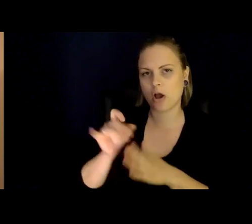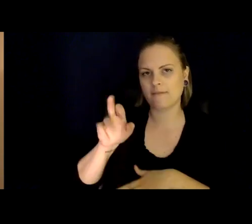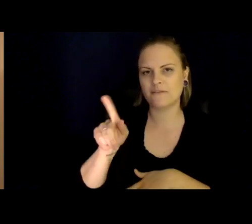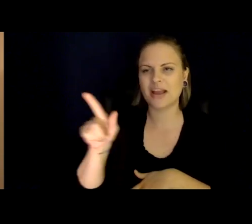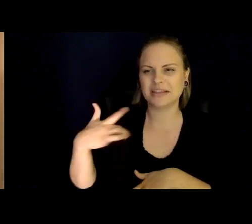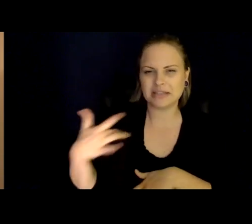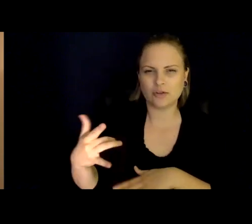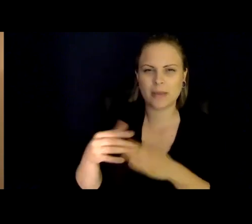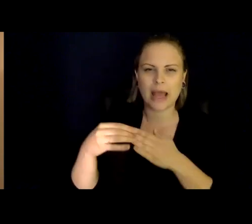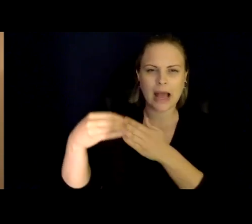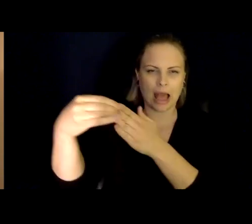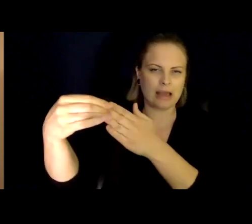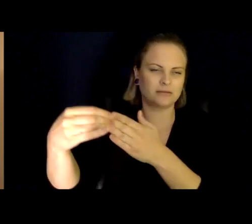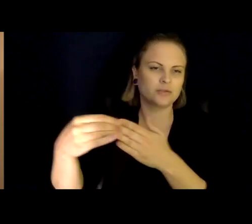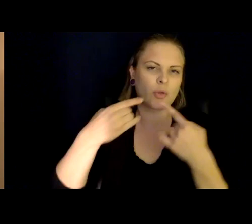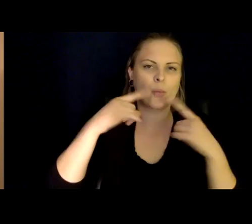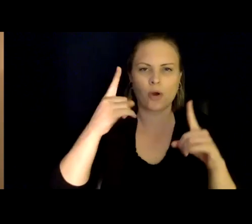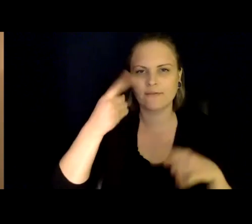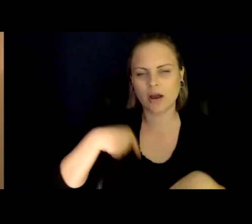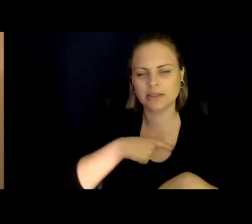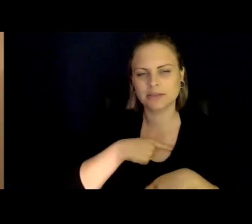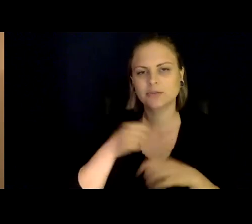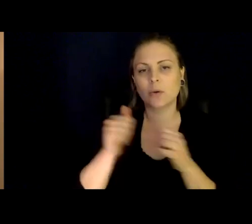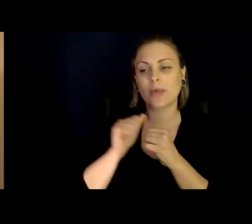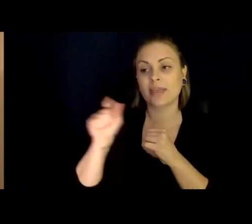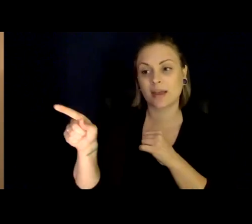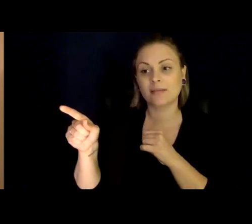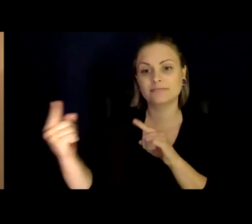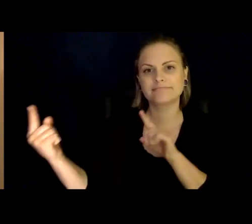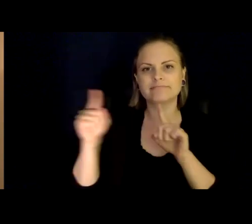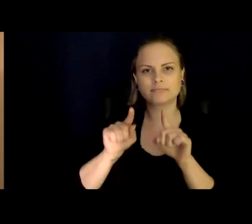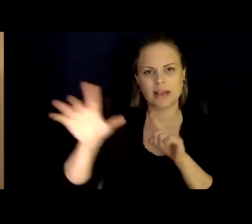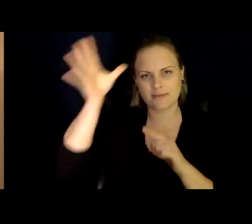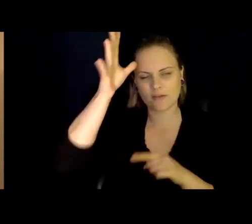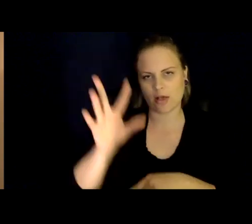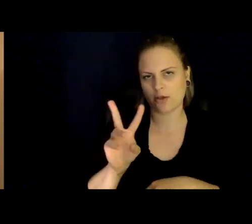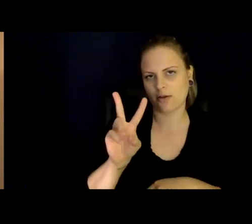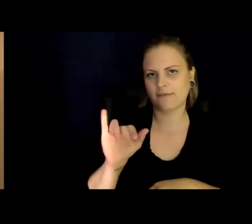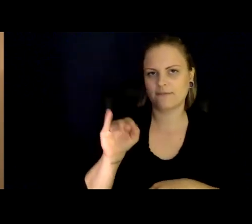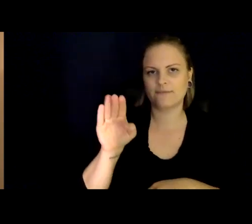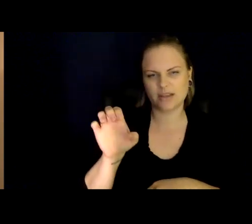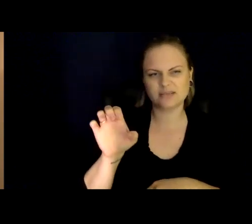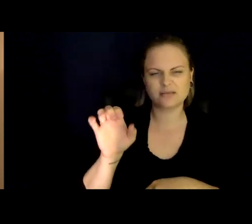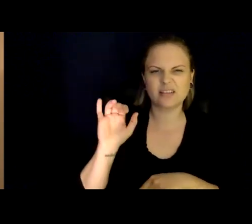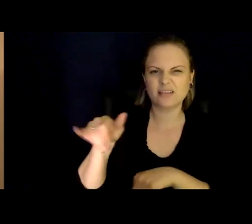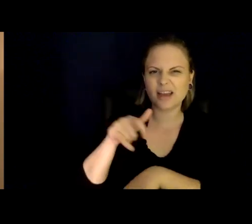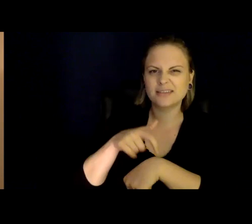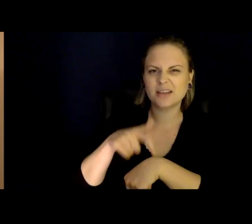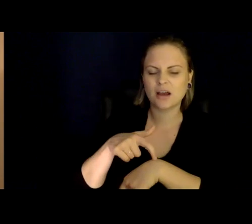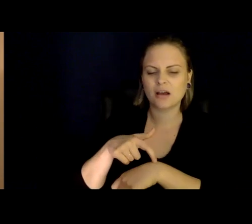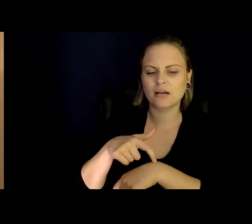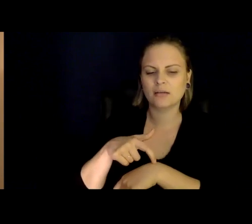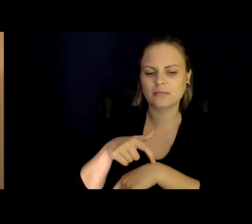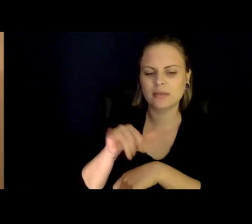guide, and that worked pretty well. And with him came his father, Vince, who at the time that this incident